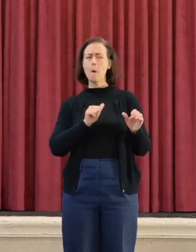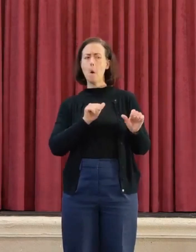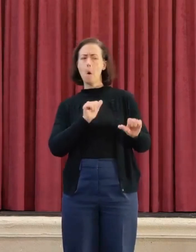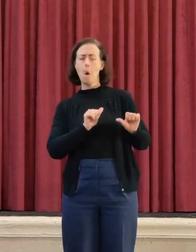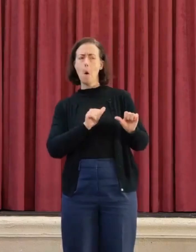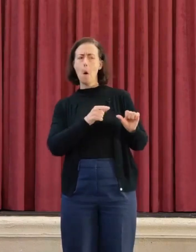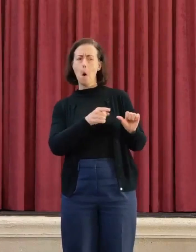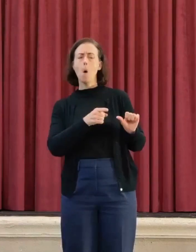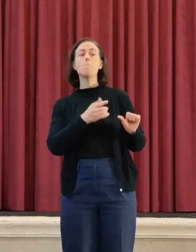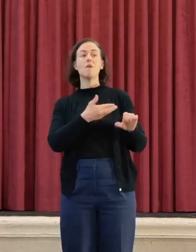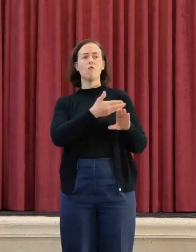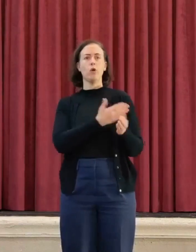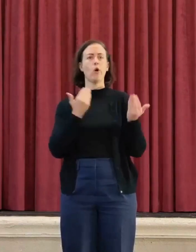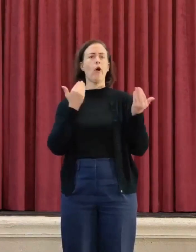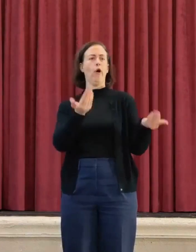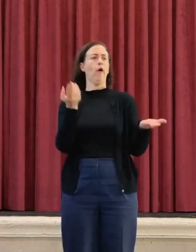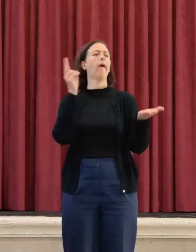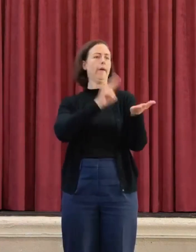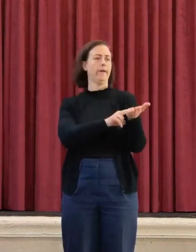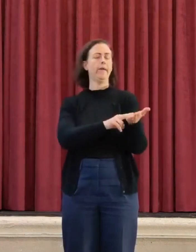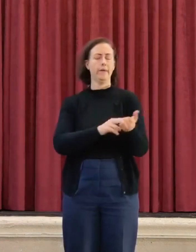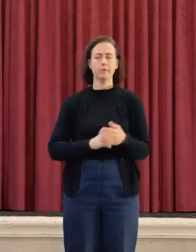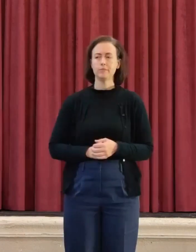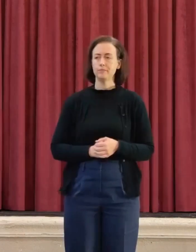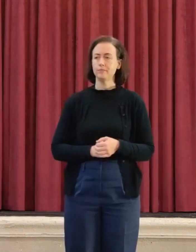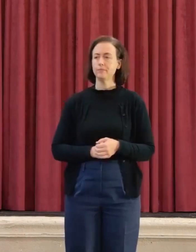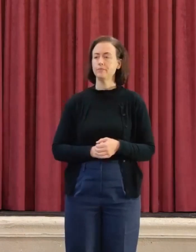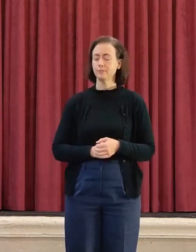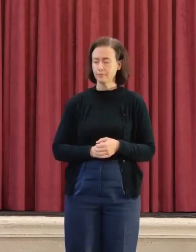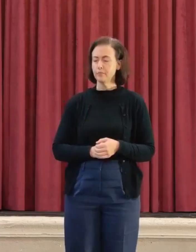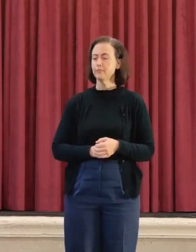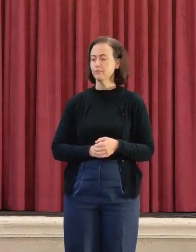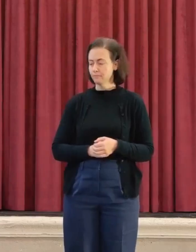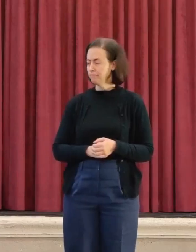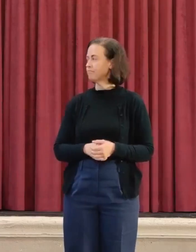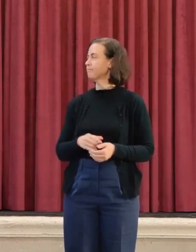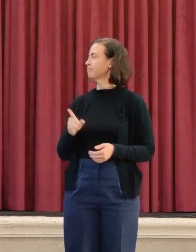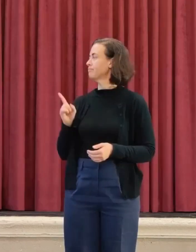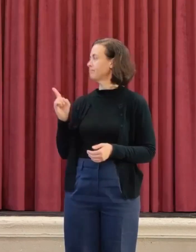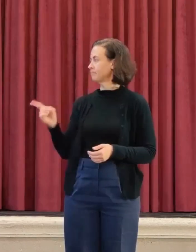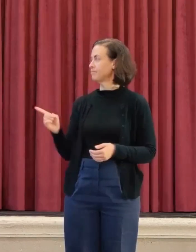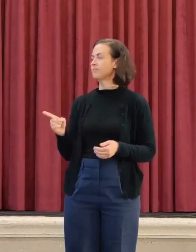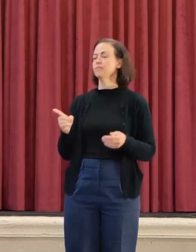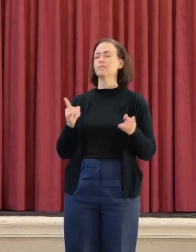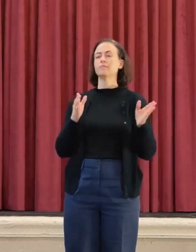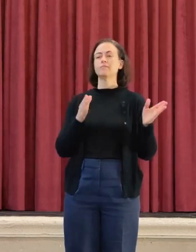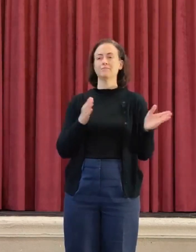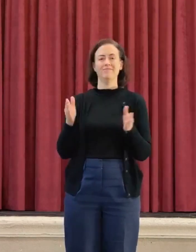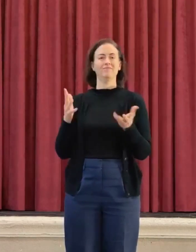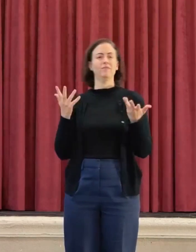benefit. Okay, so, and we talked about Medi-Cal's,